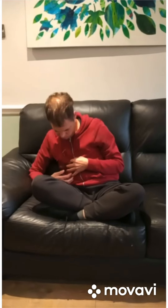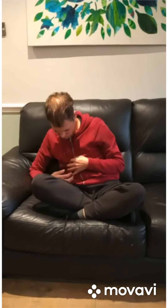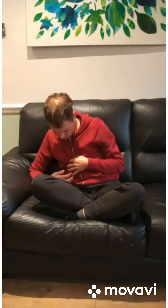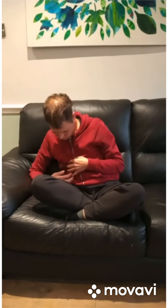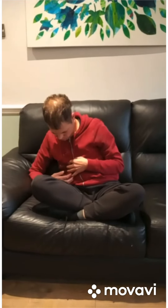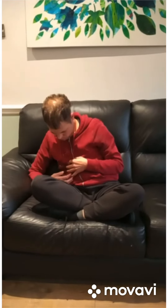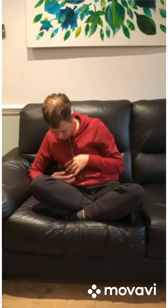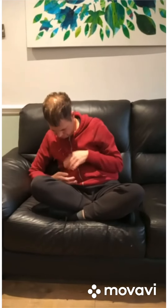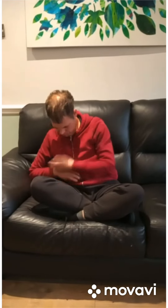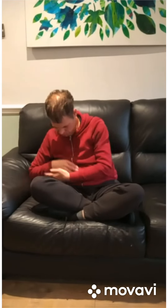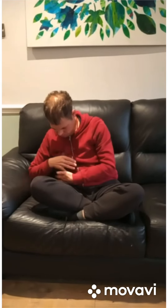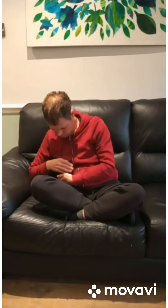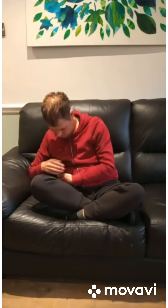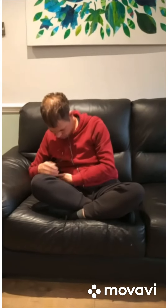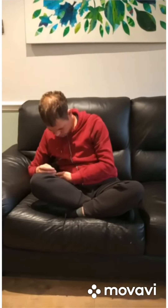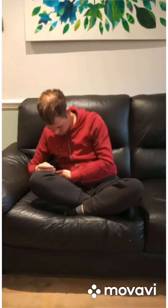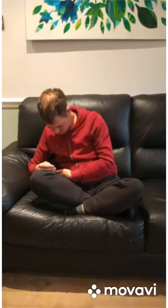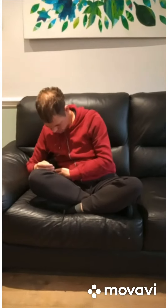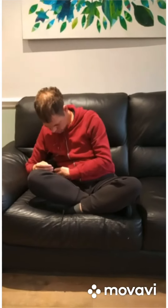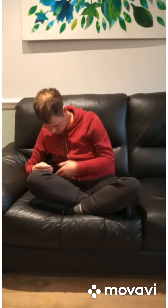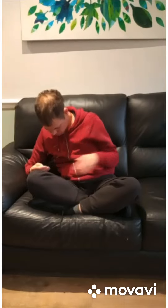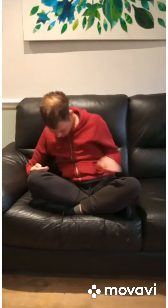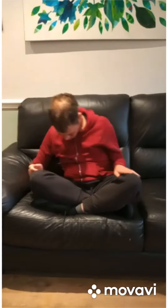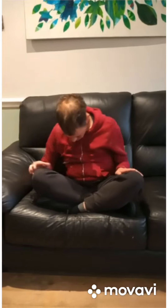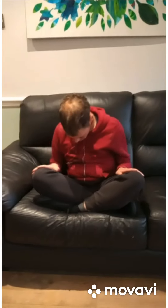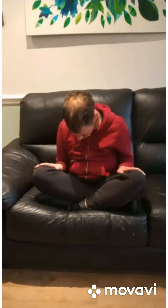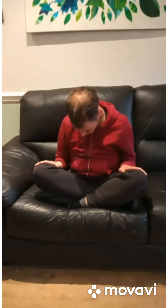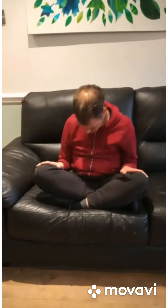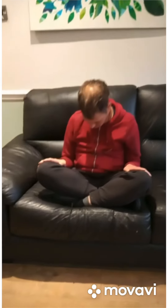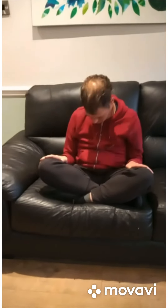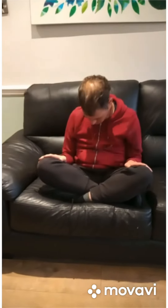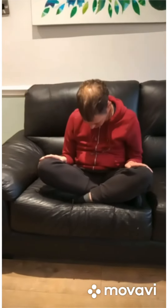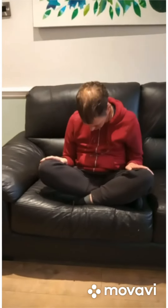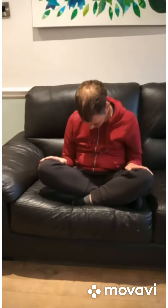slowly. Thank you. That's fantastic, Paul. Wow.